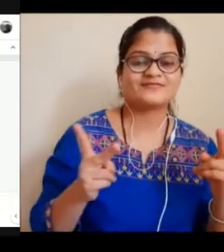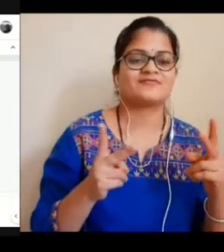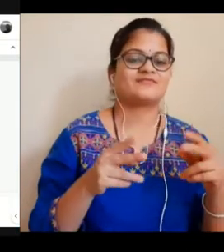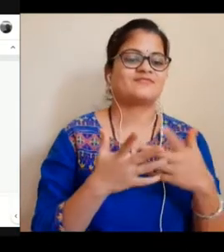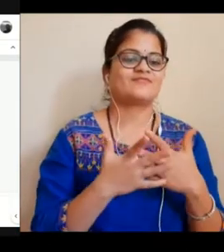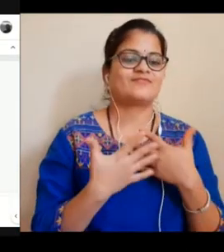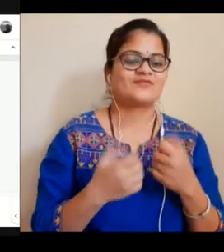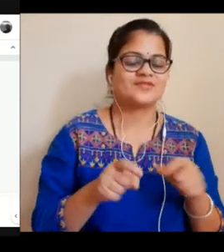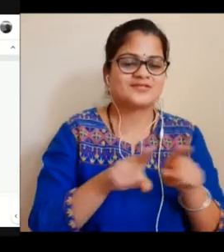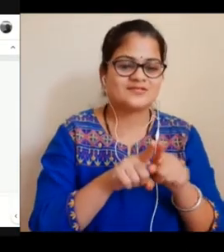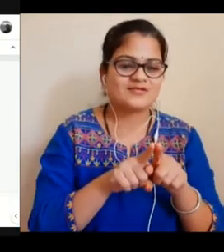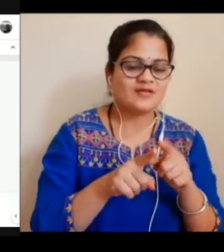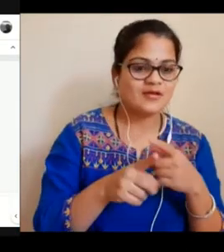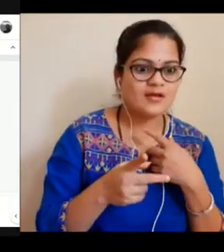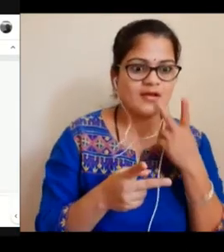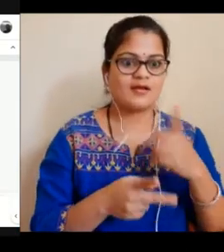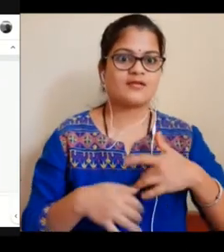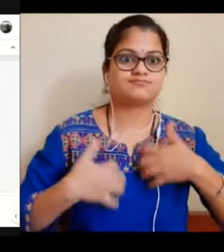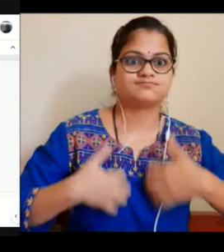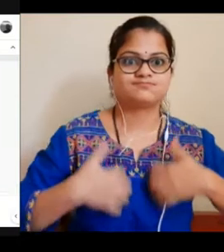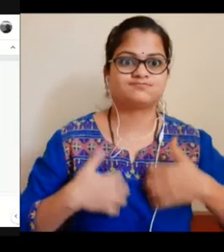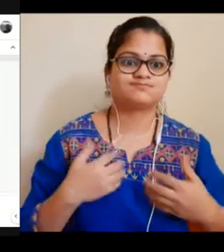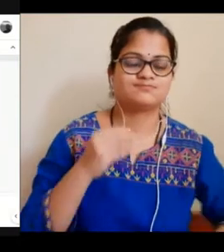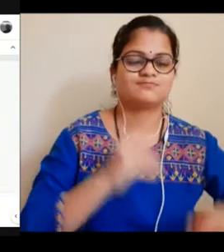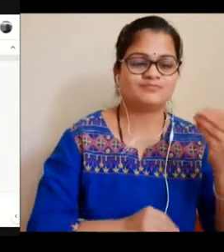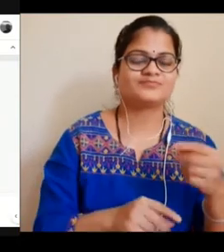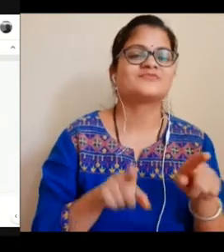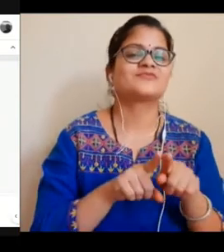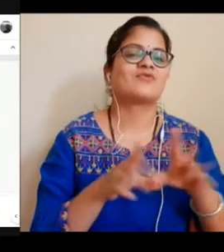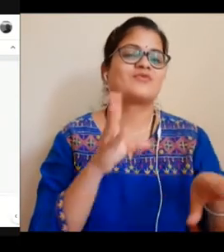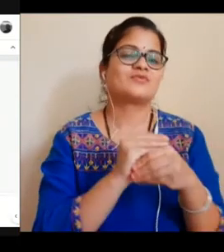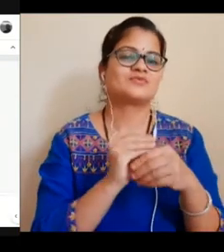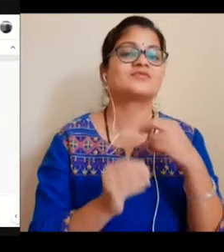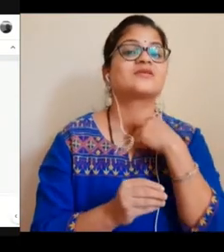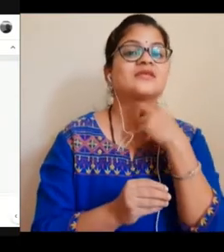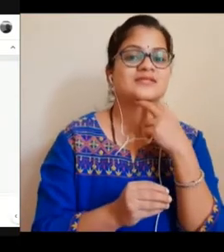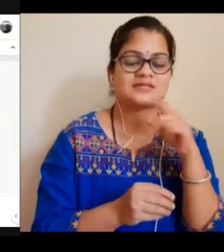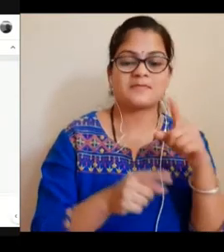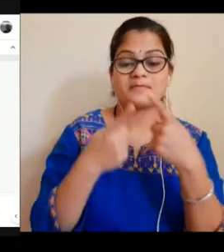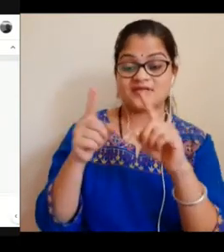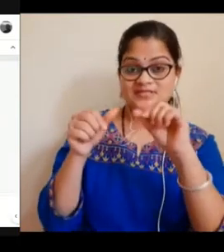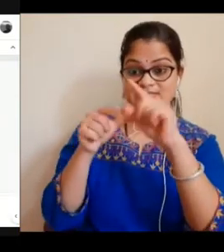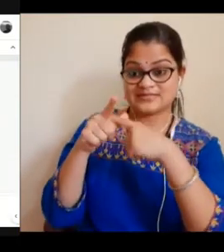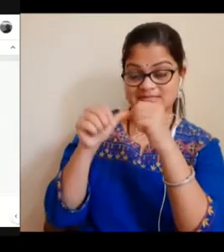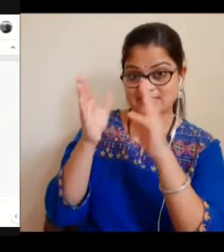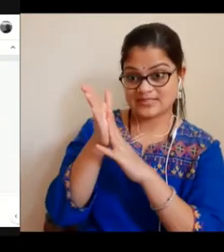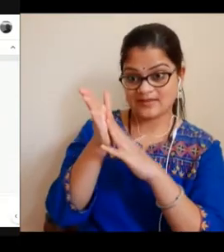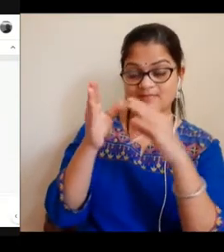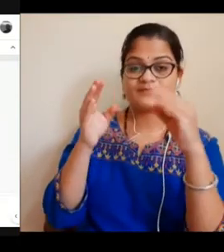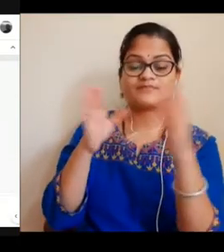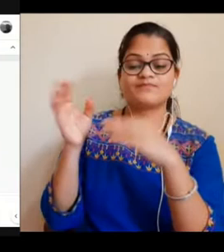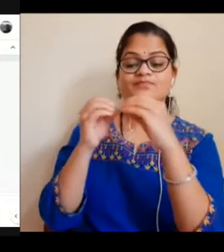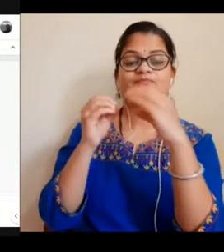and make it more engaging, if there is a possibility of adding audio, which Jamboard did not have. But